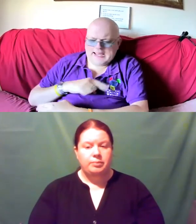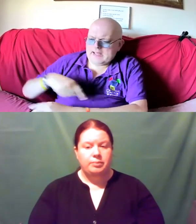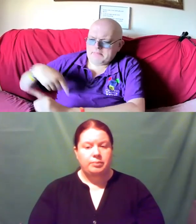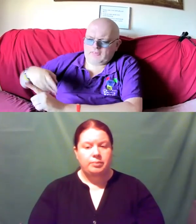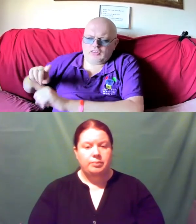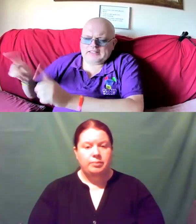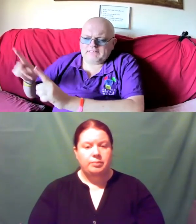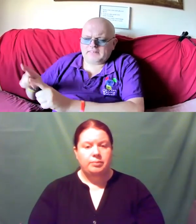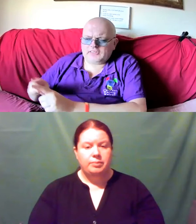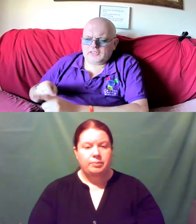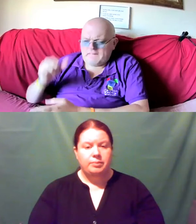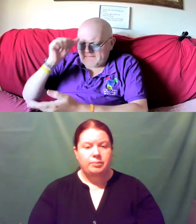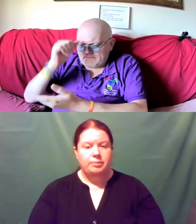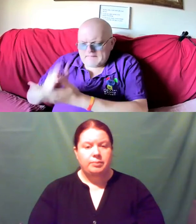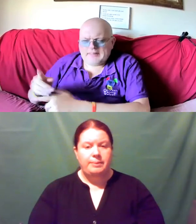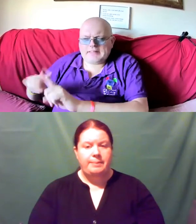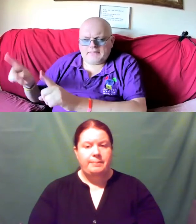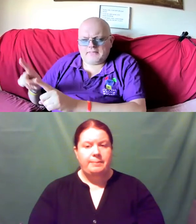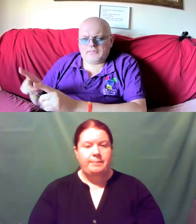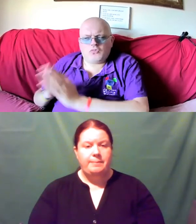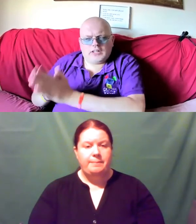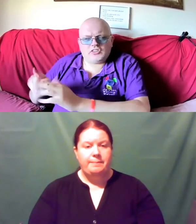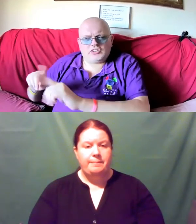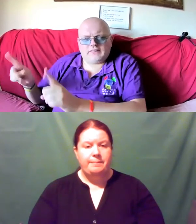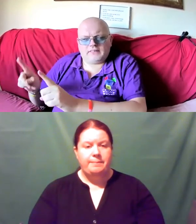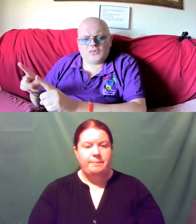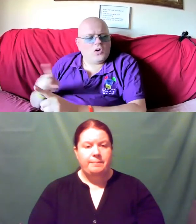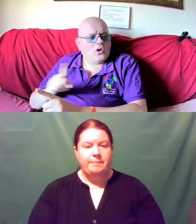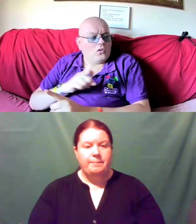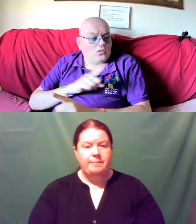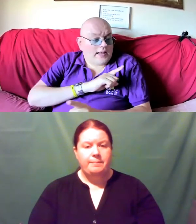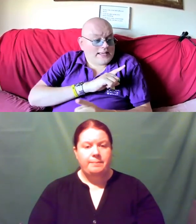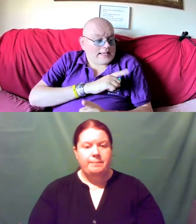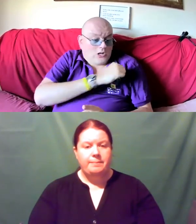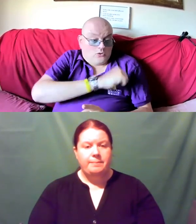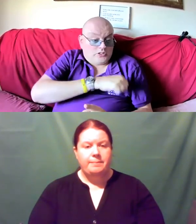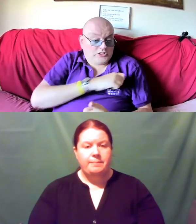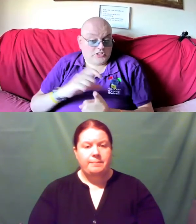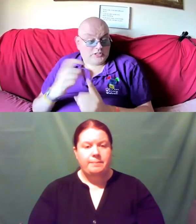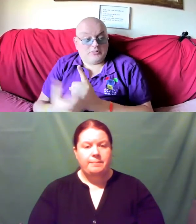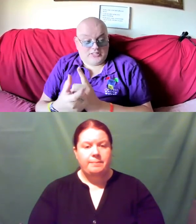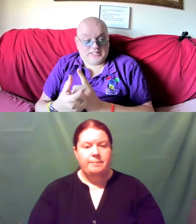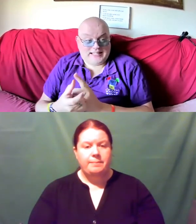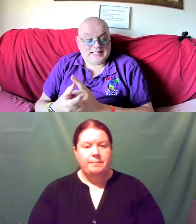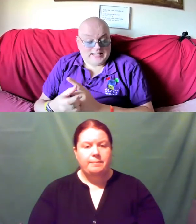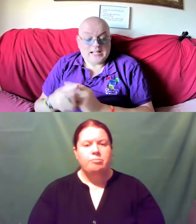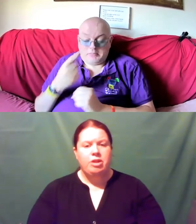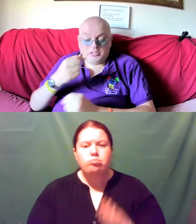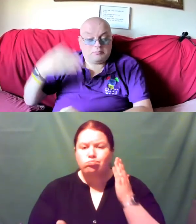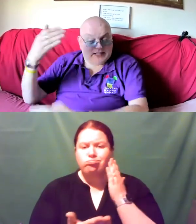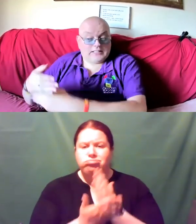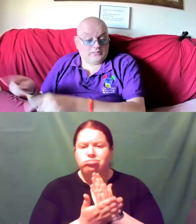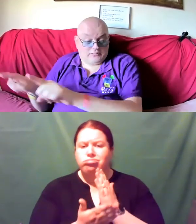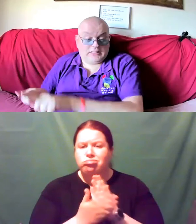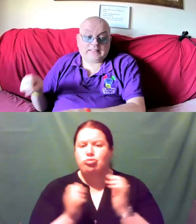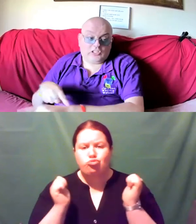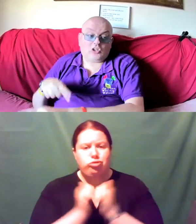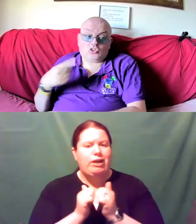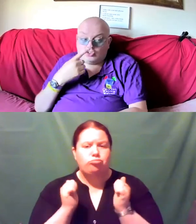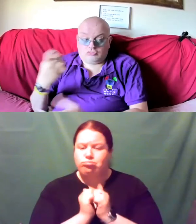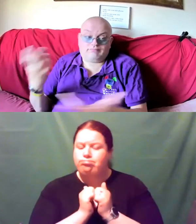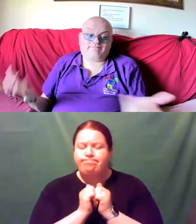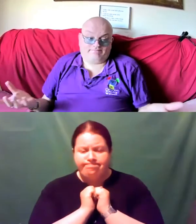what's happening. Yeah. Because that might include some people within the Christian community as well, if we did. Yeah, completely. Totally